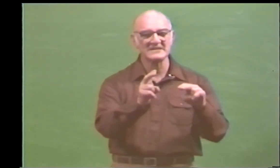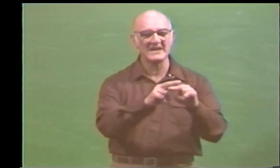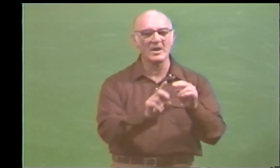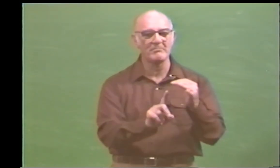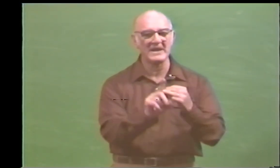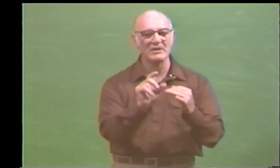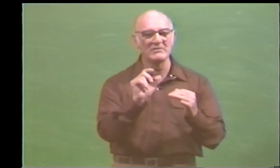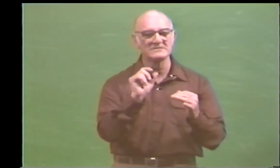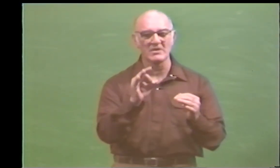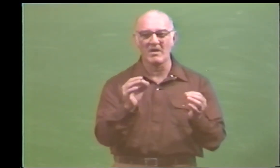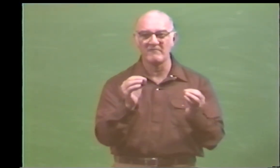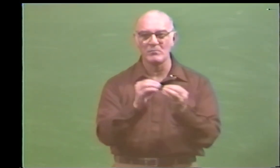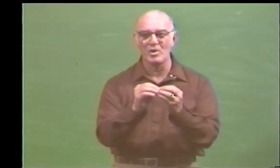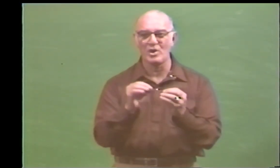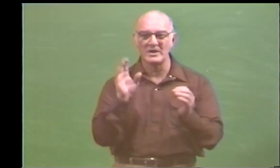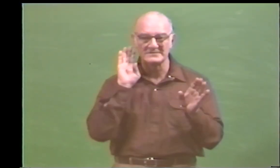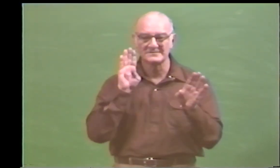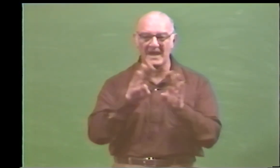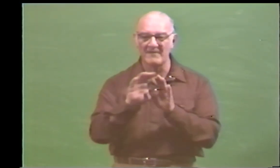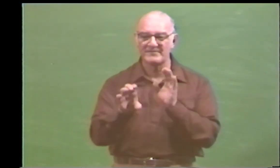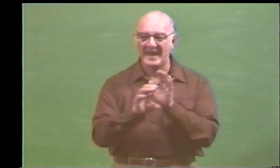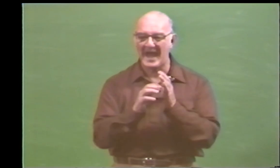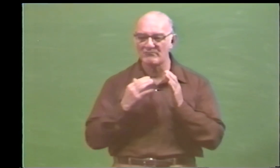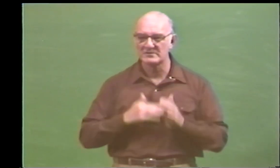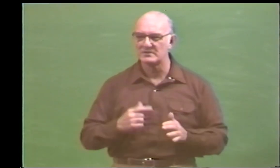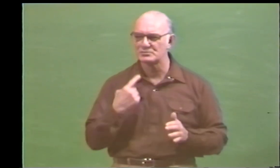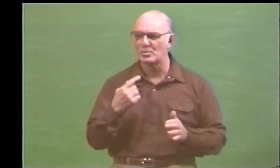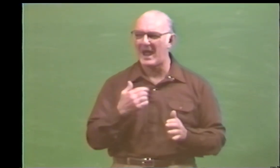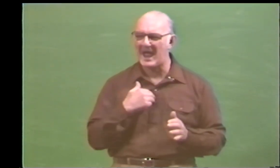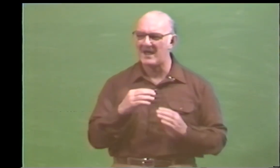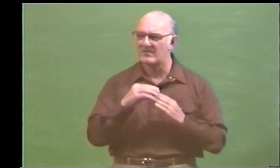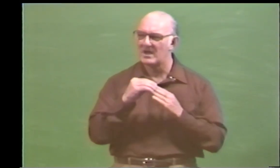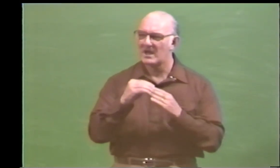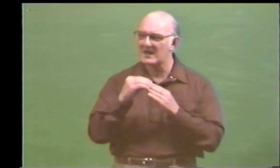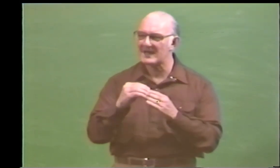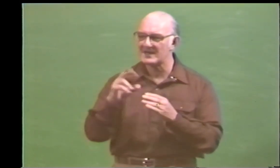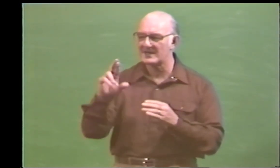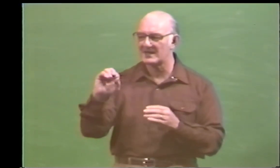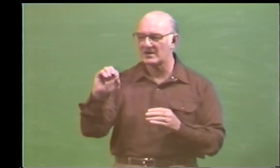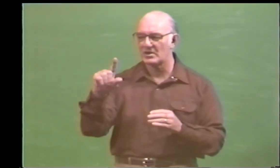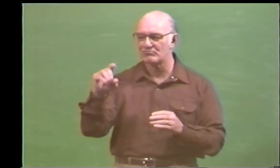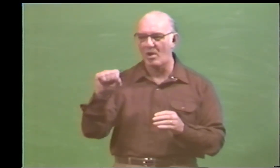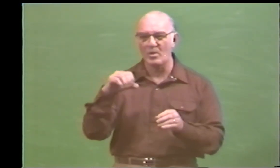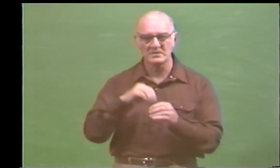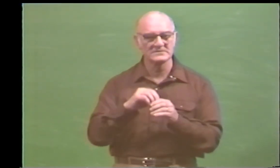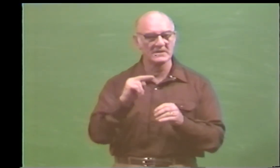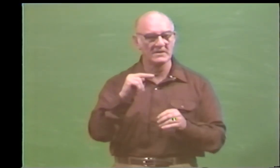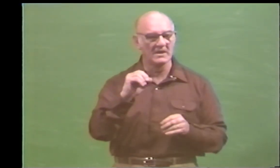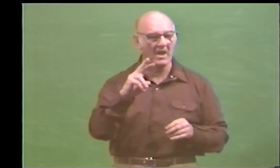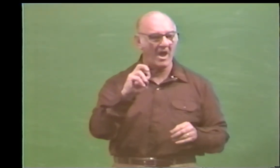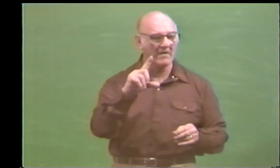increasing appearance of more deaf characters who have leading roles in